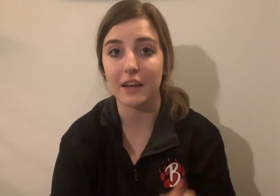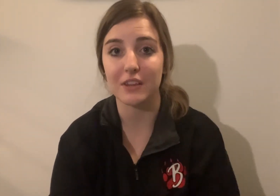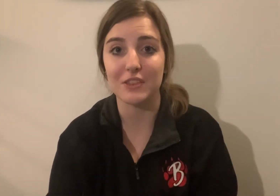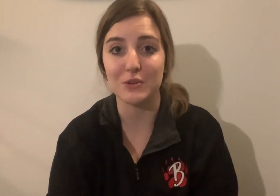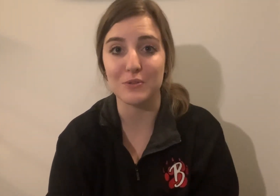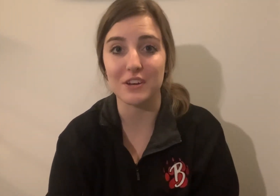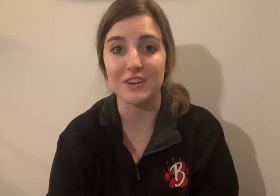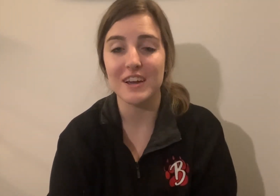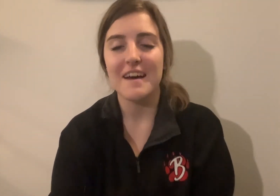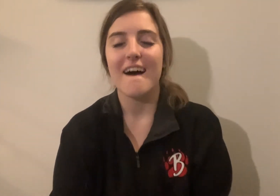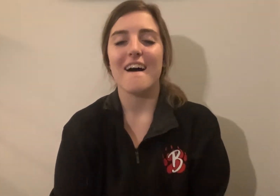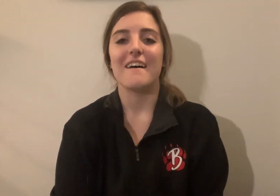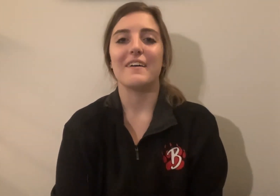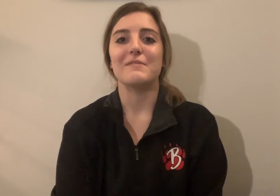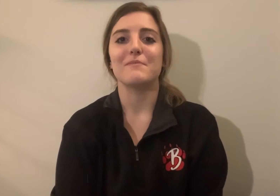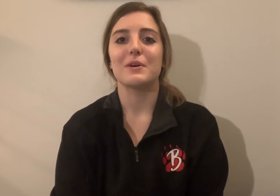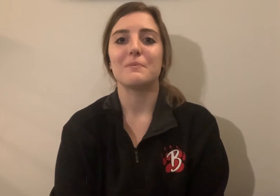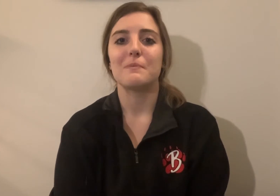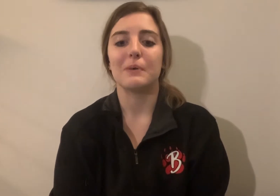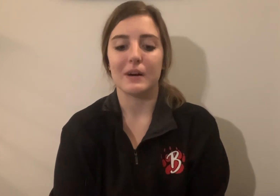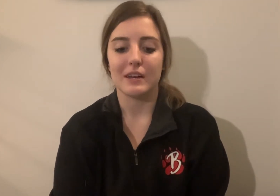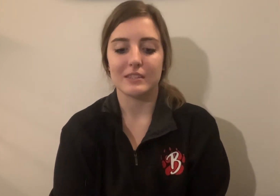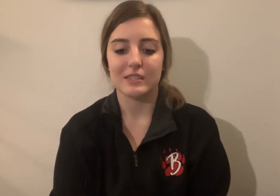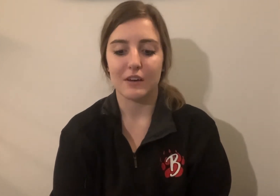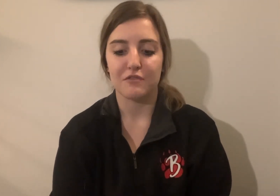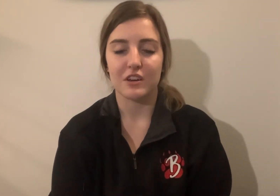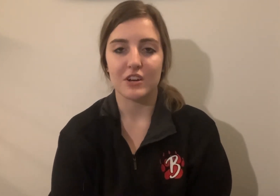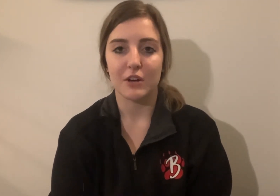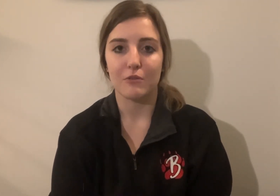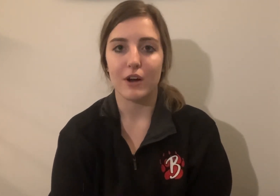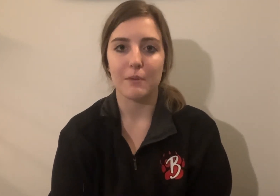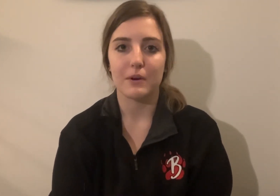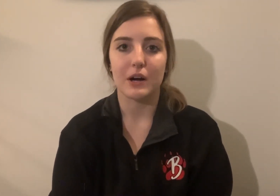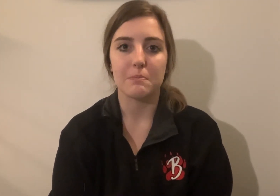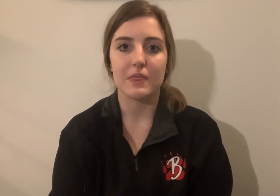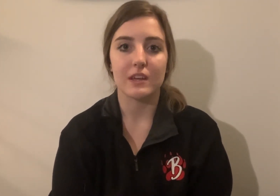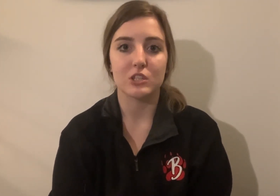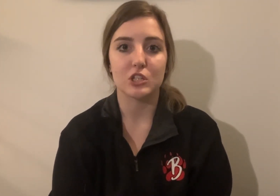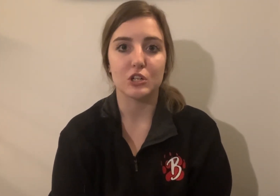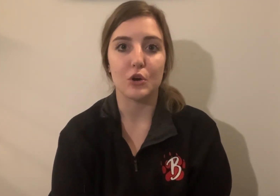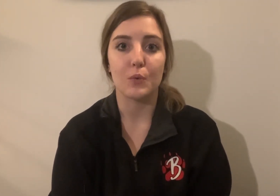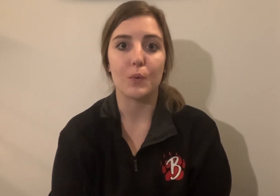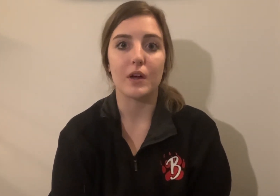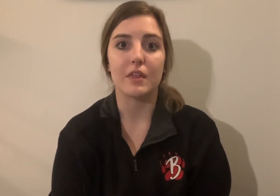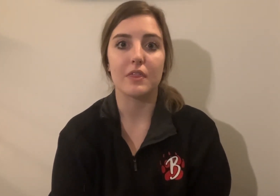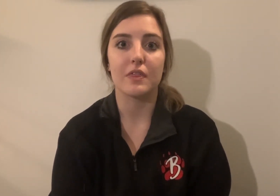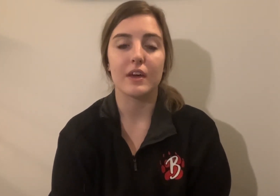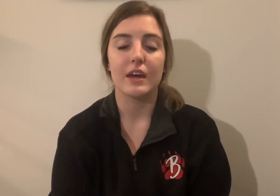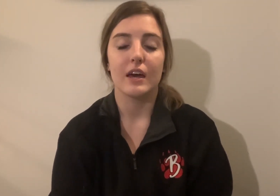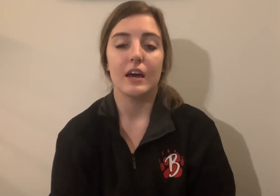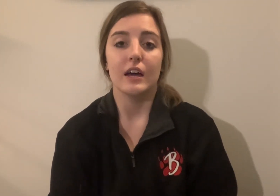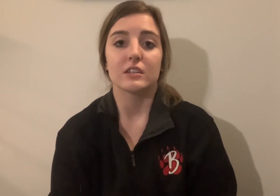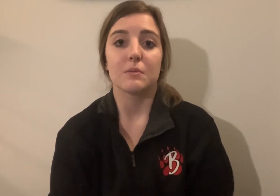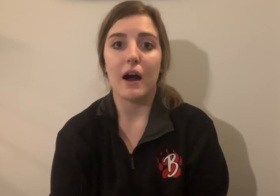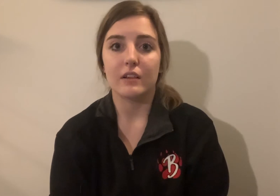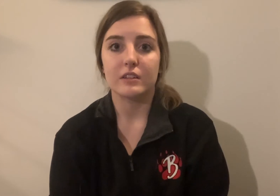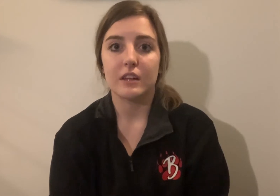new year. But I figured I would wrap up this year with some holiday